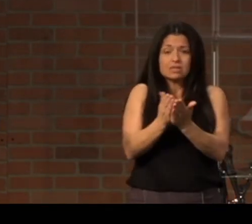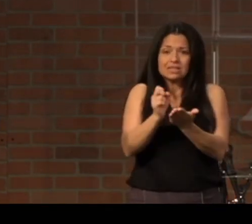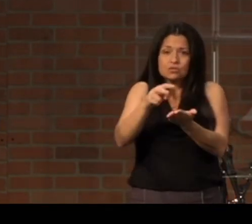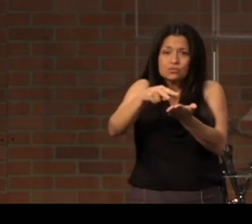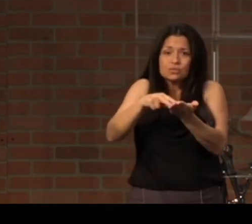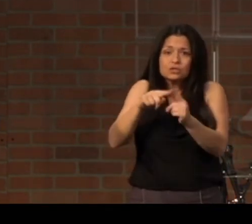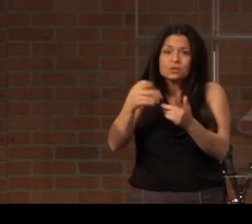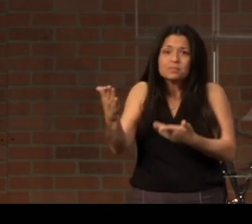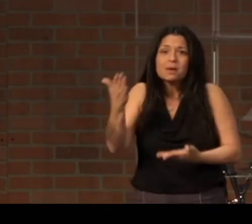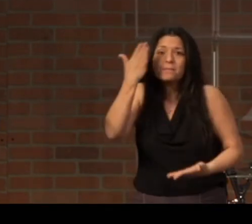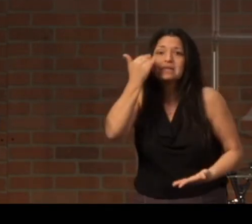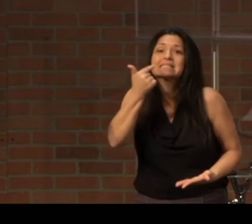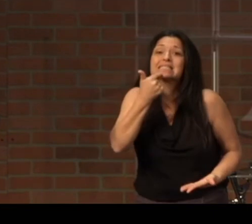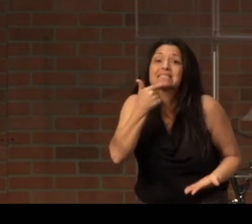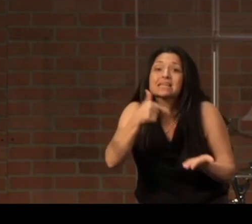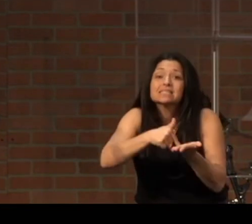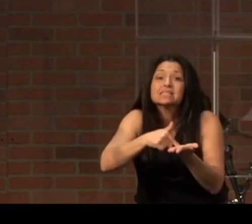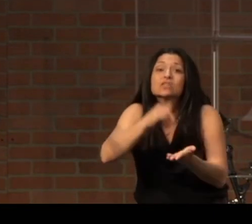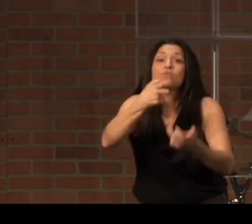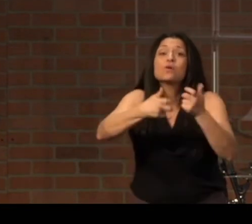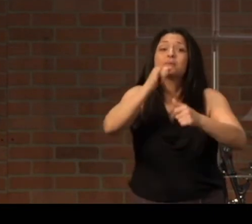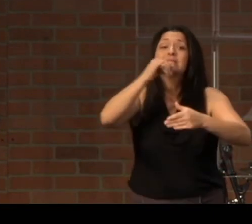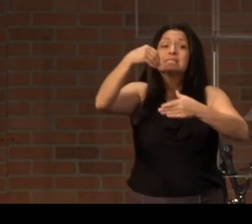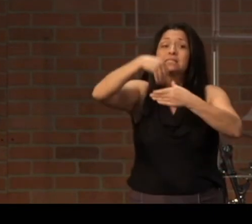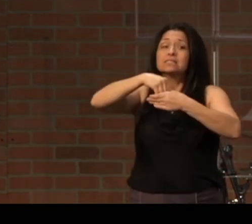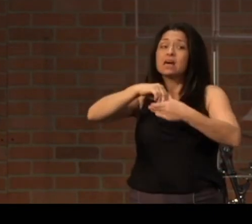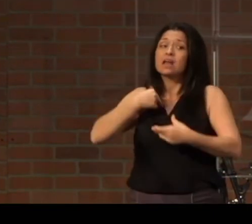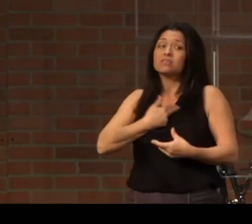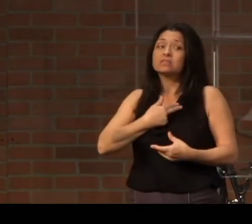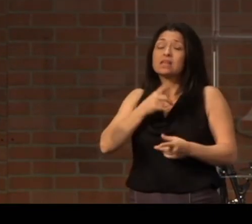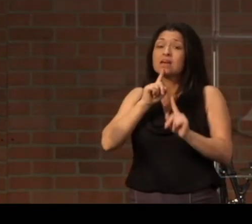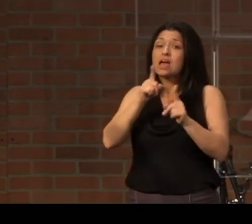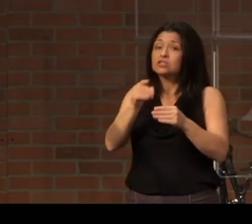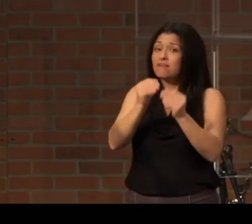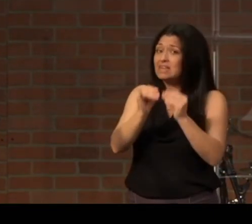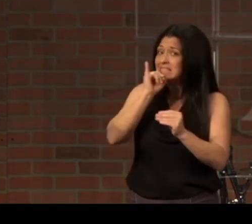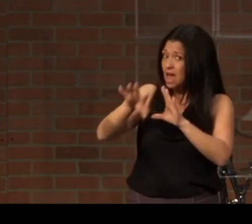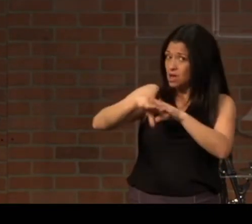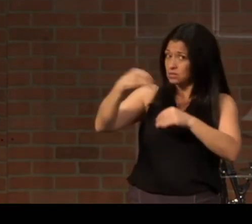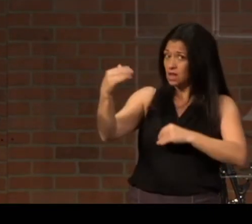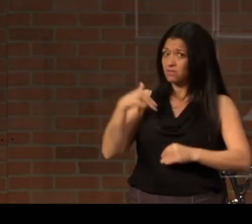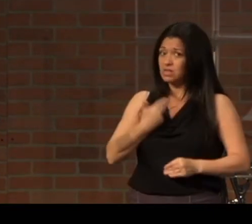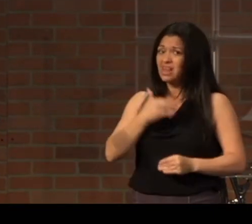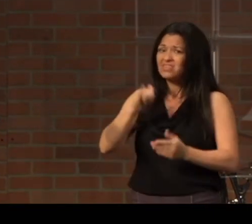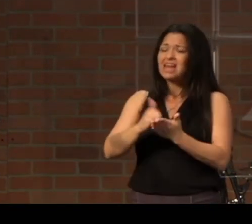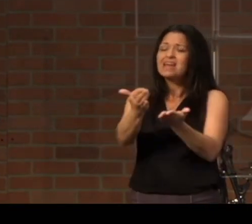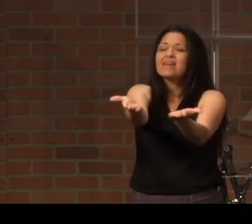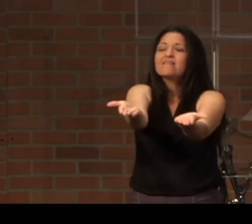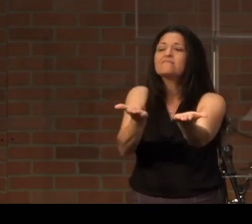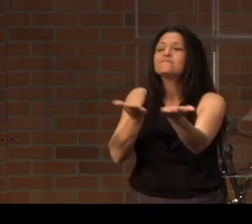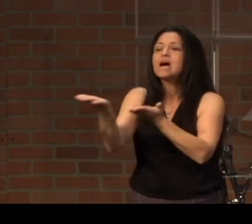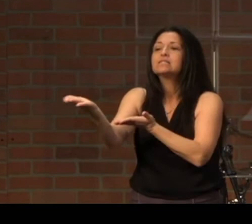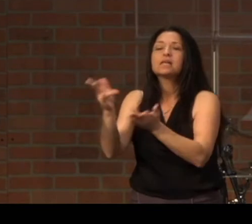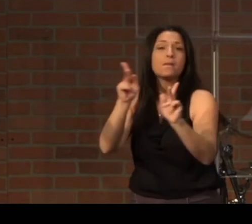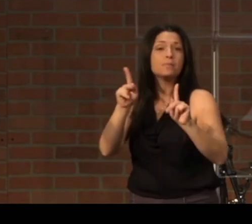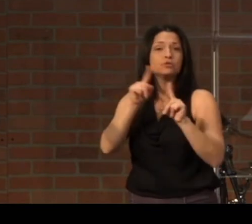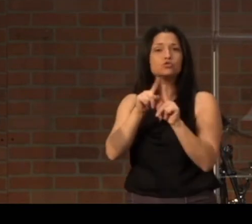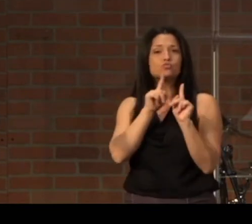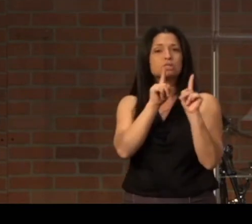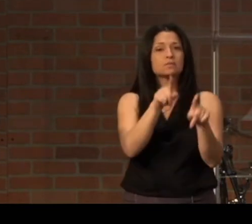because it says the problem's in us. It says the solution's outside of us. It invites people to